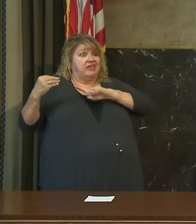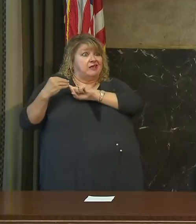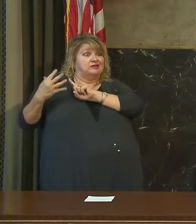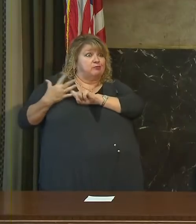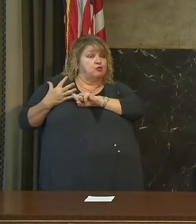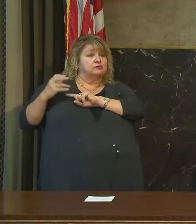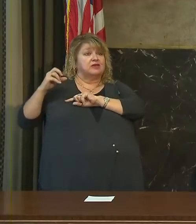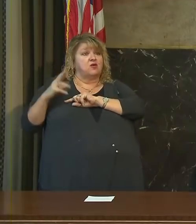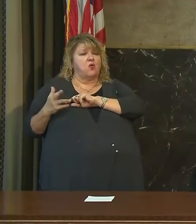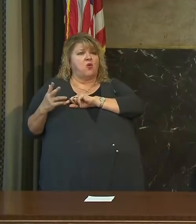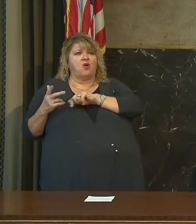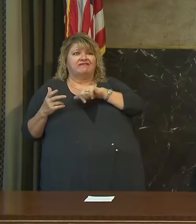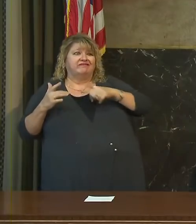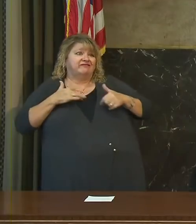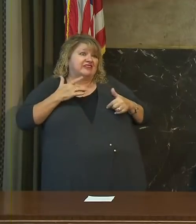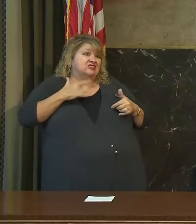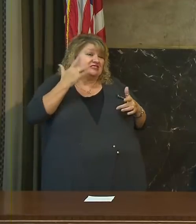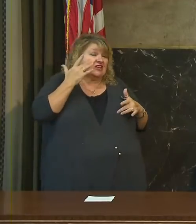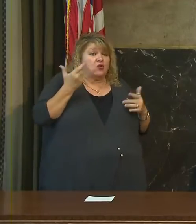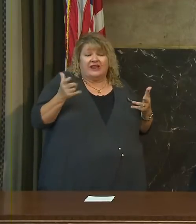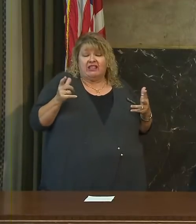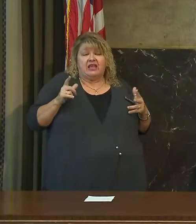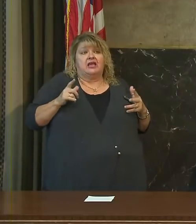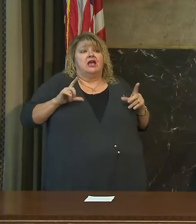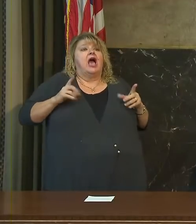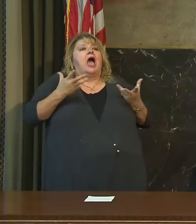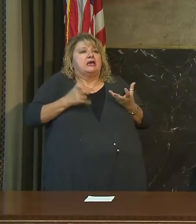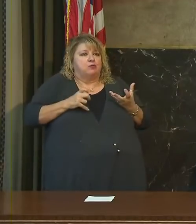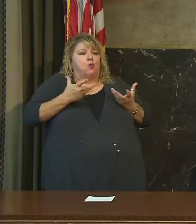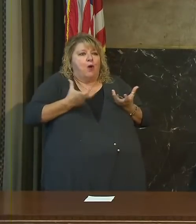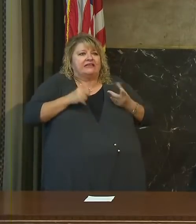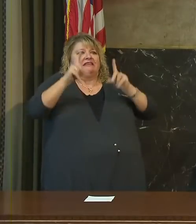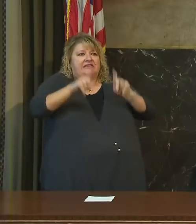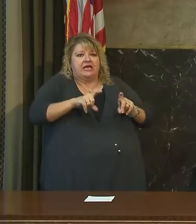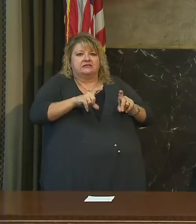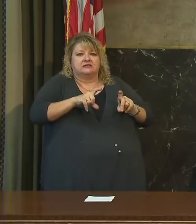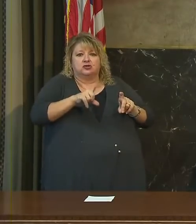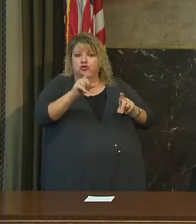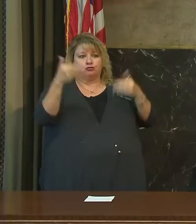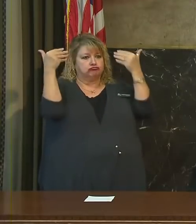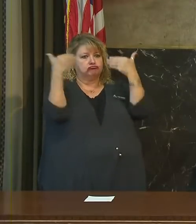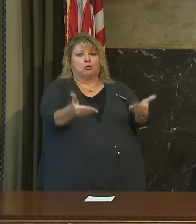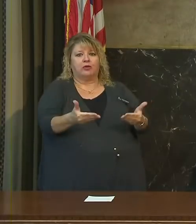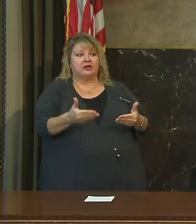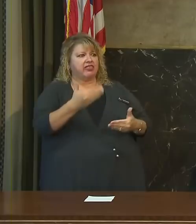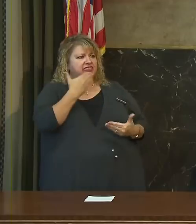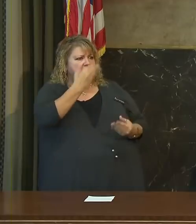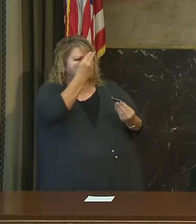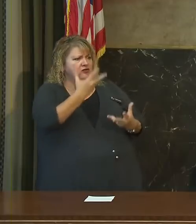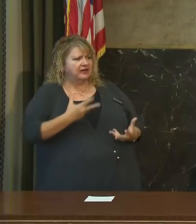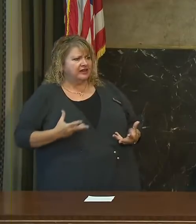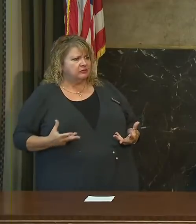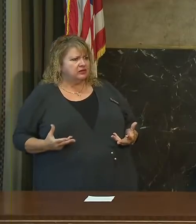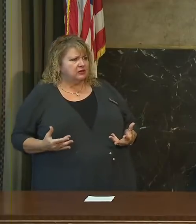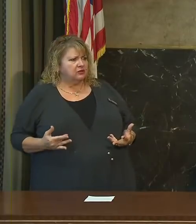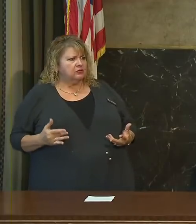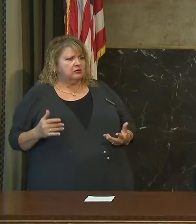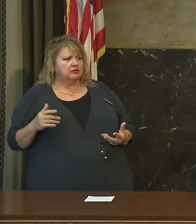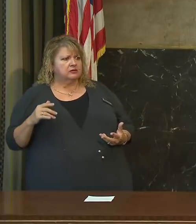exposure or for any other reason needs to be testing, and that testing should be widely available. So thank you for raising that.